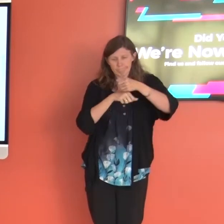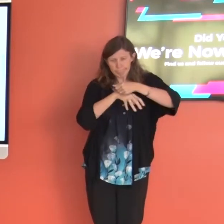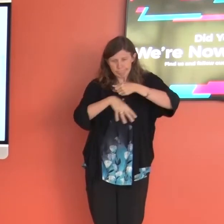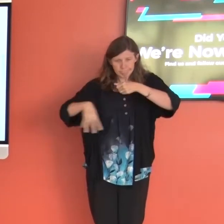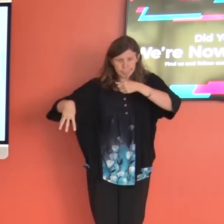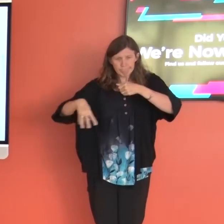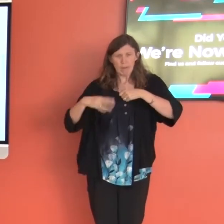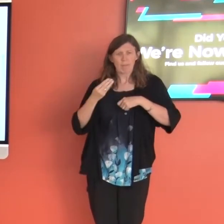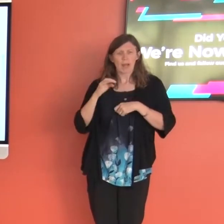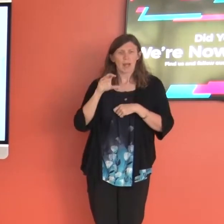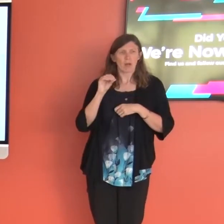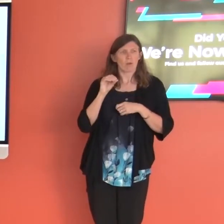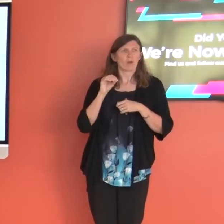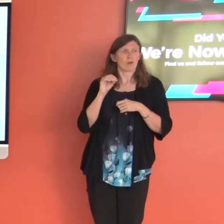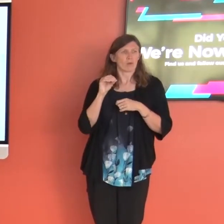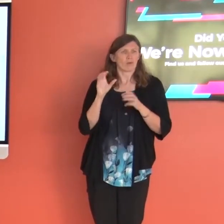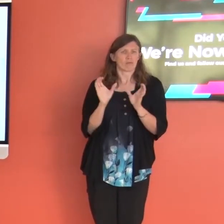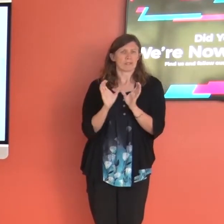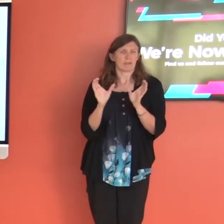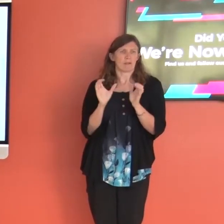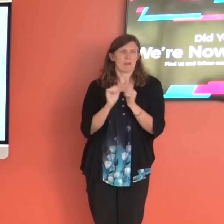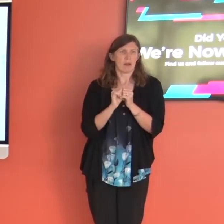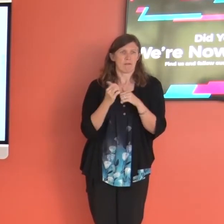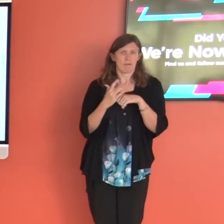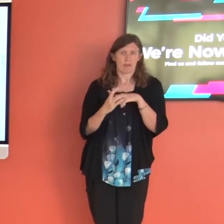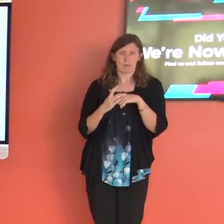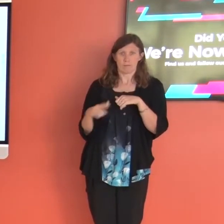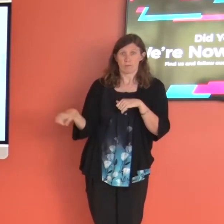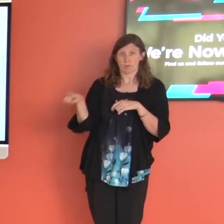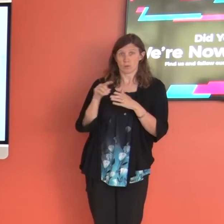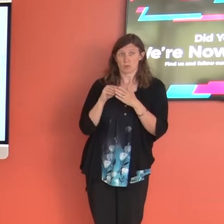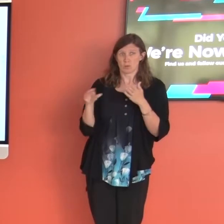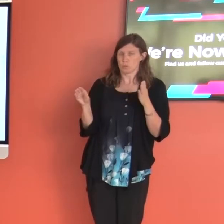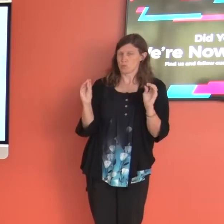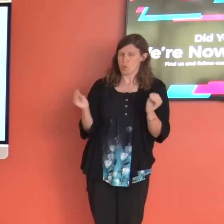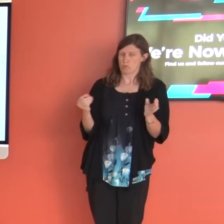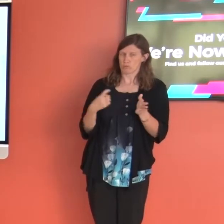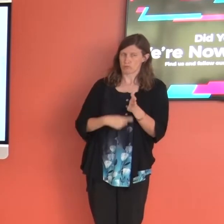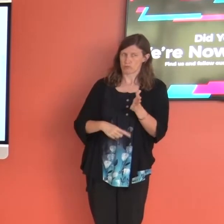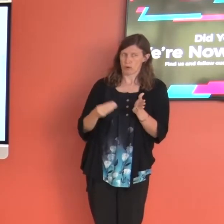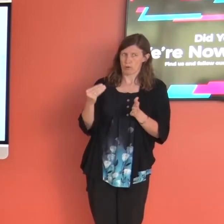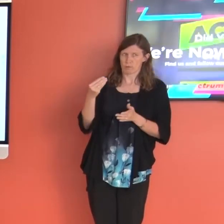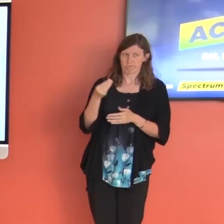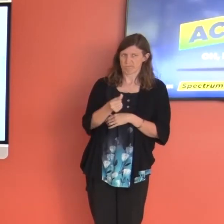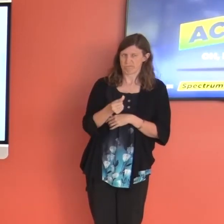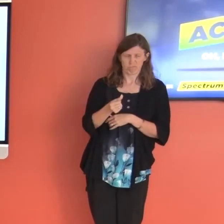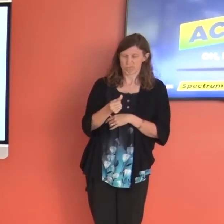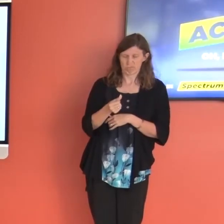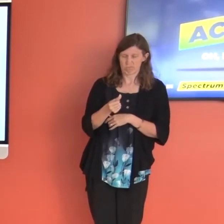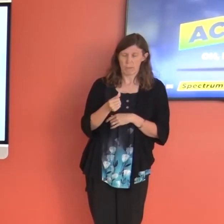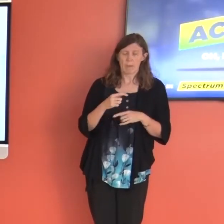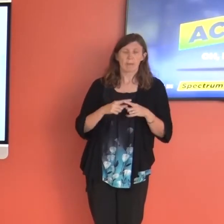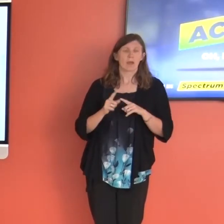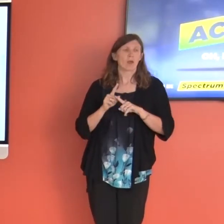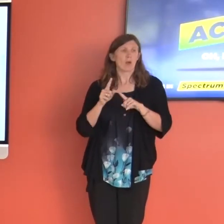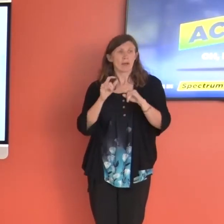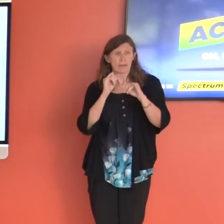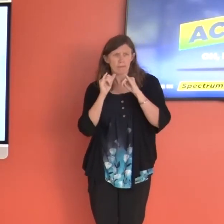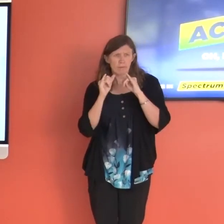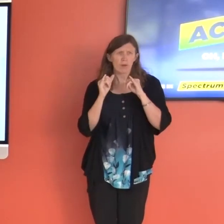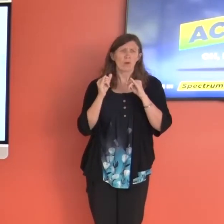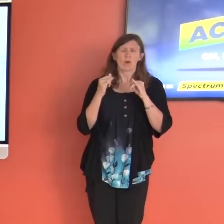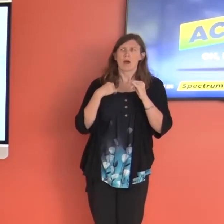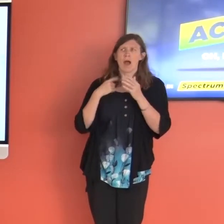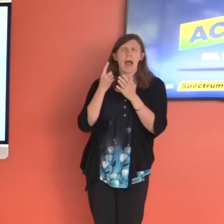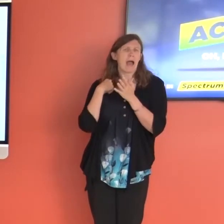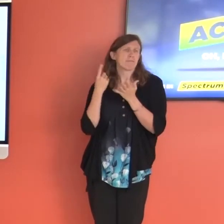of our students at no charge, so they can build up their digital fluency. They can go on an interview and speak to the things that they're